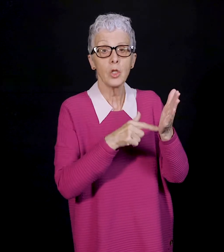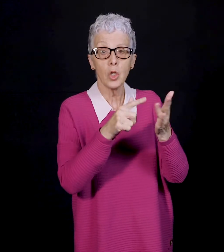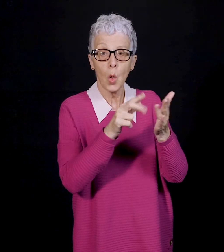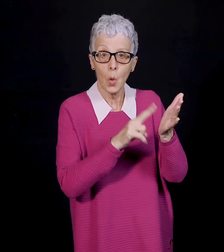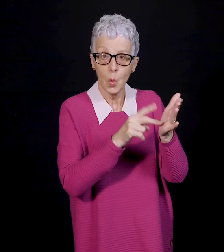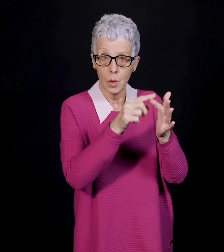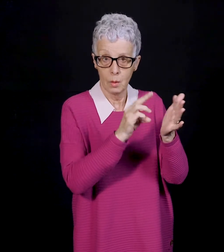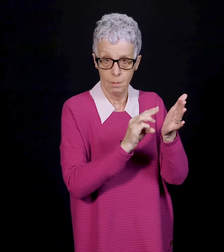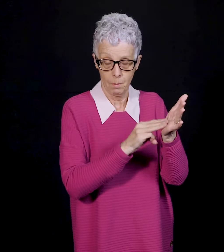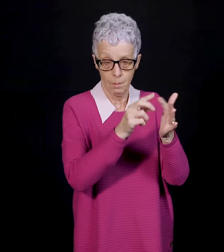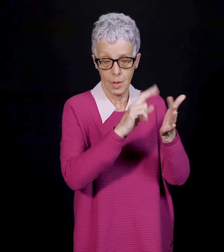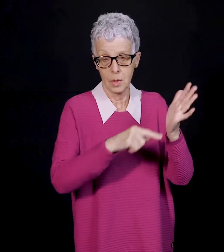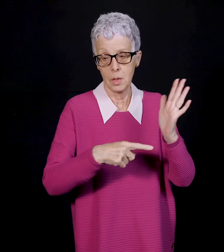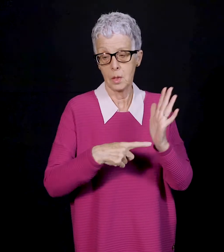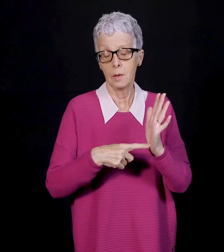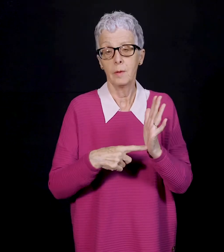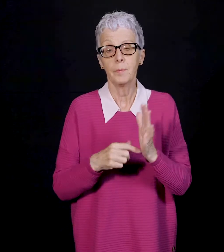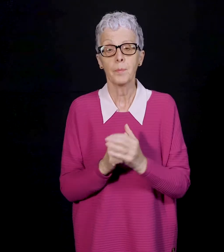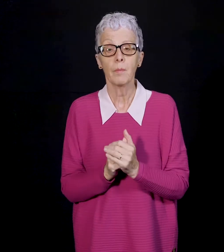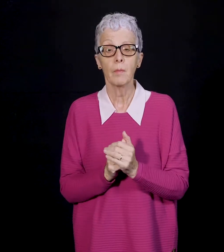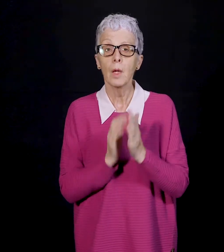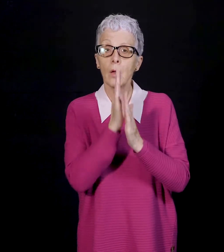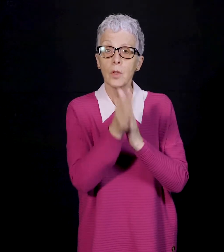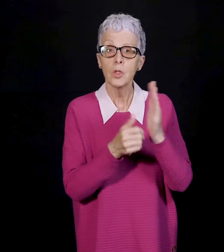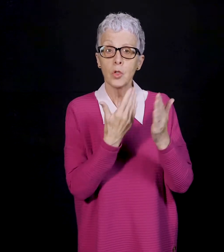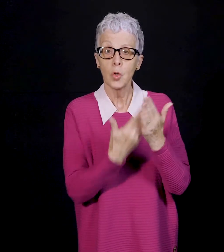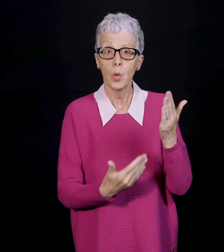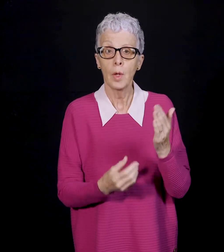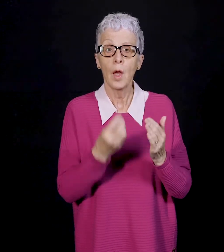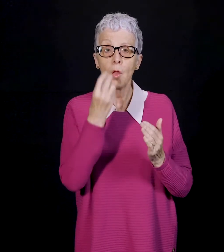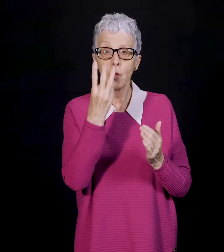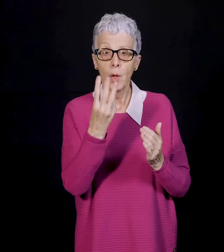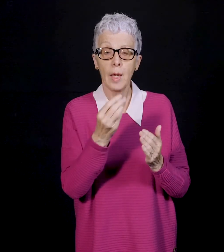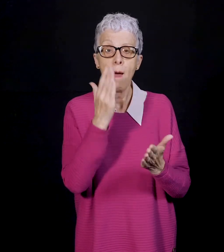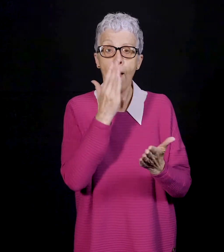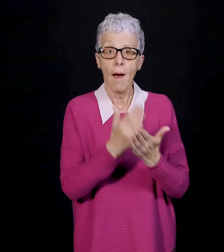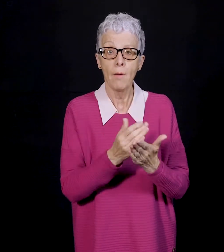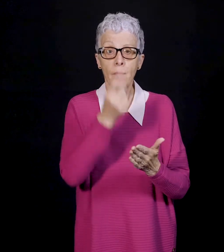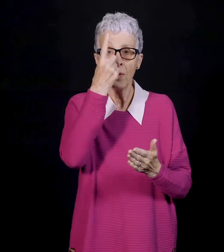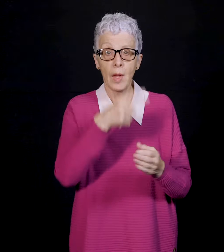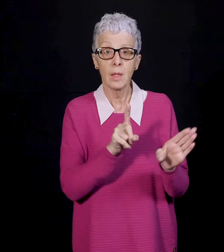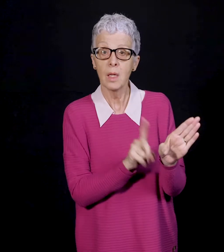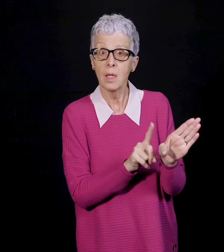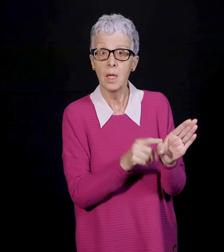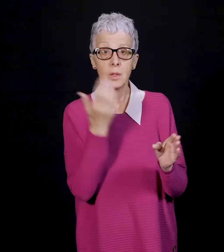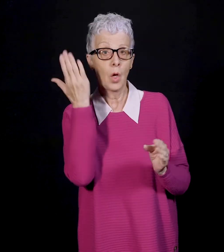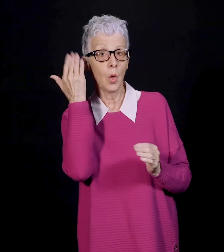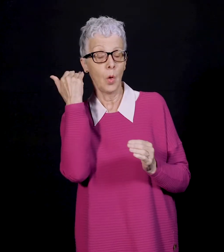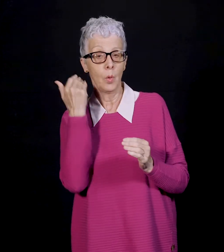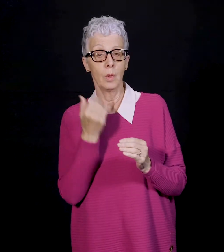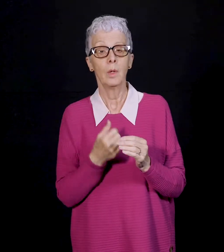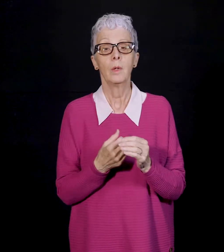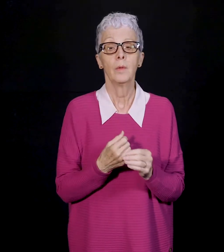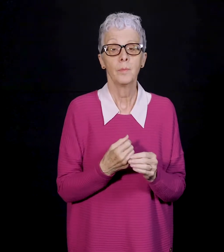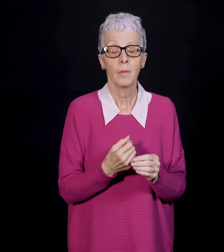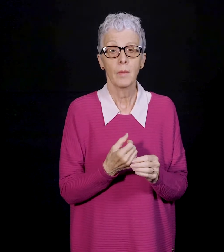that. Of course, the story played out around 3,500 years ago right now, and in fact, around